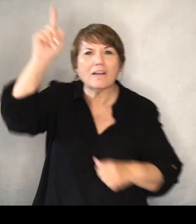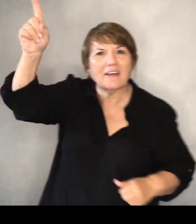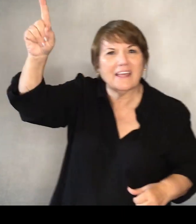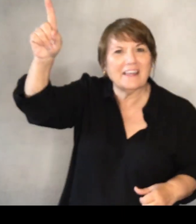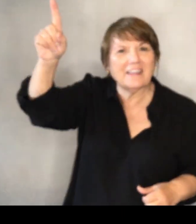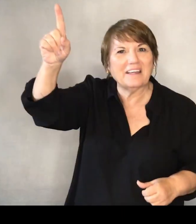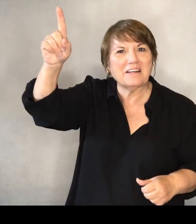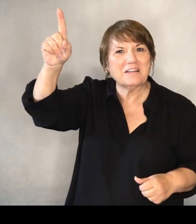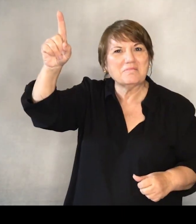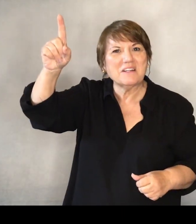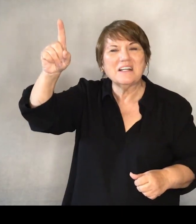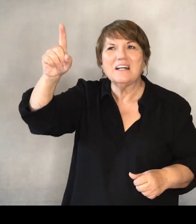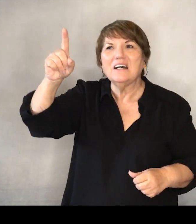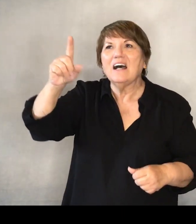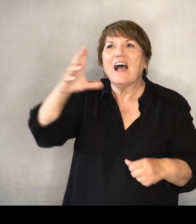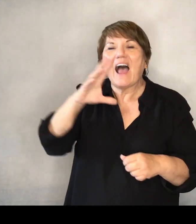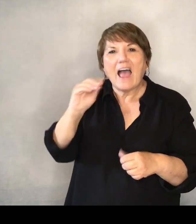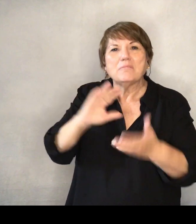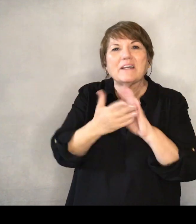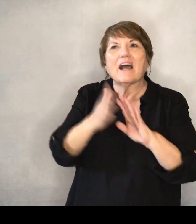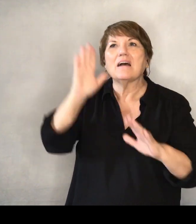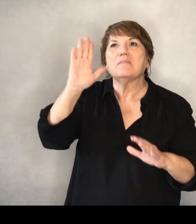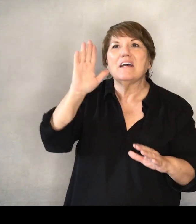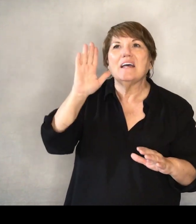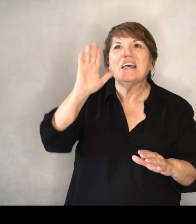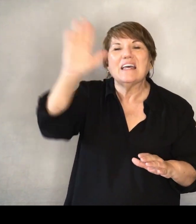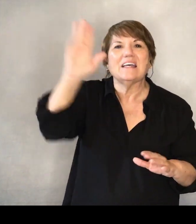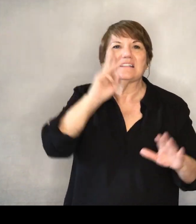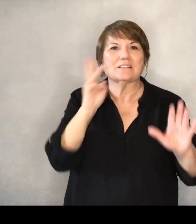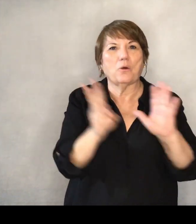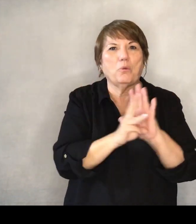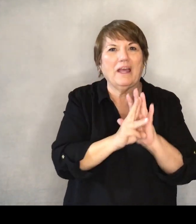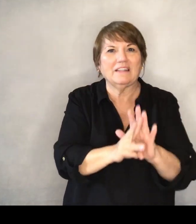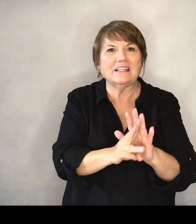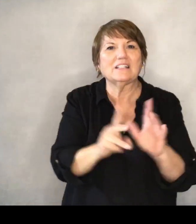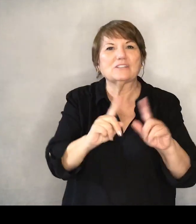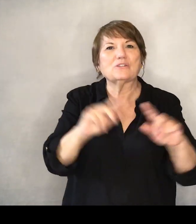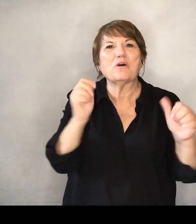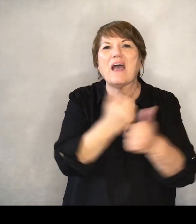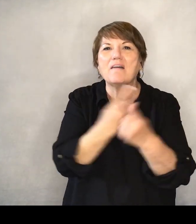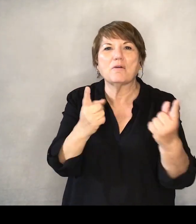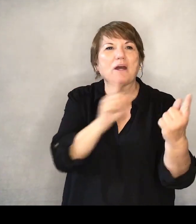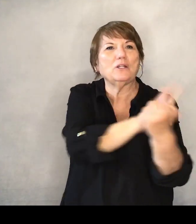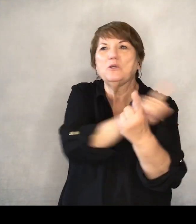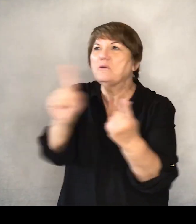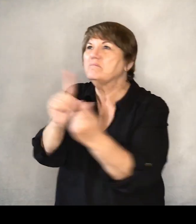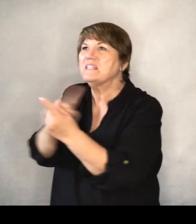doors into the world and be witnesses to everyone